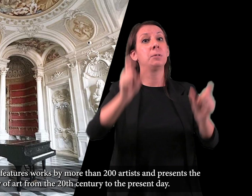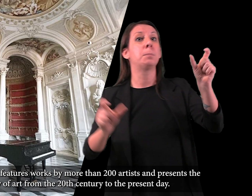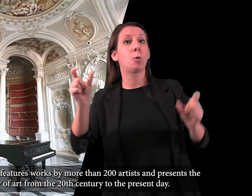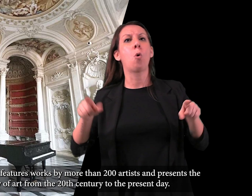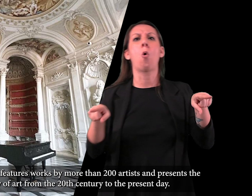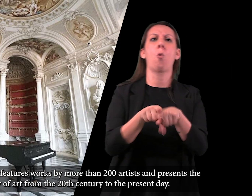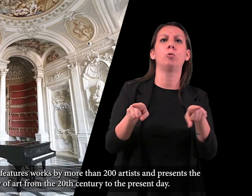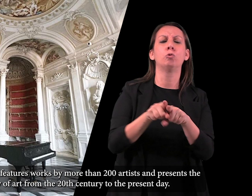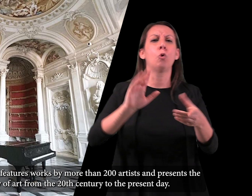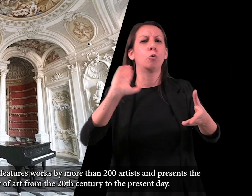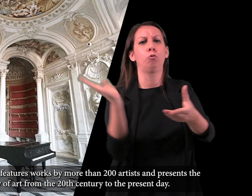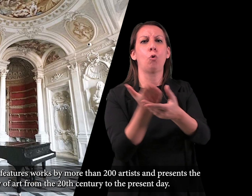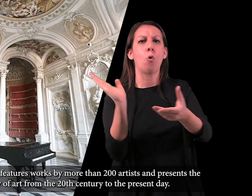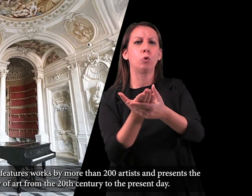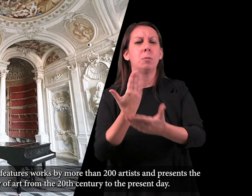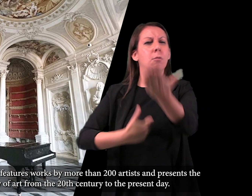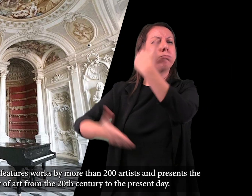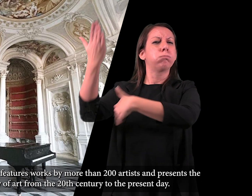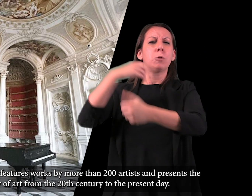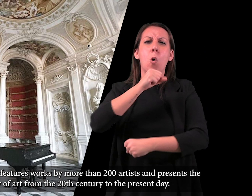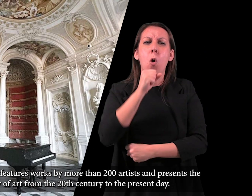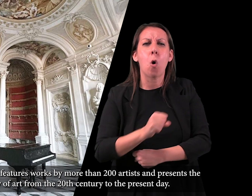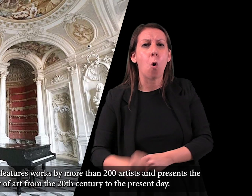20th century to the present day.